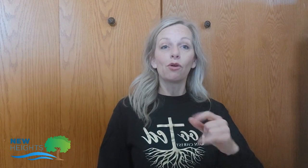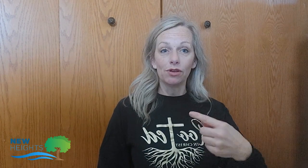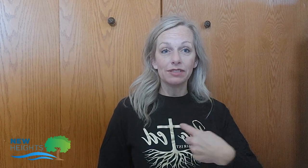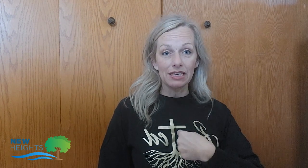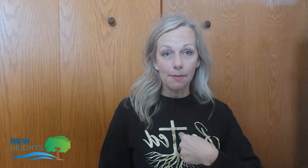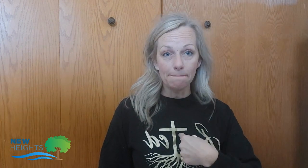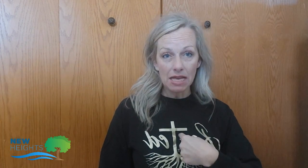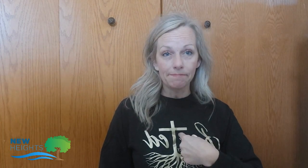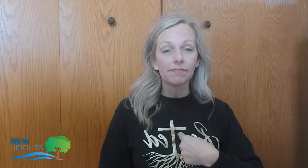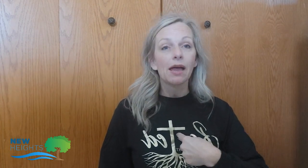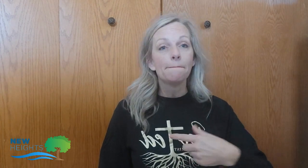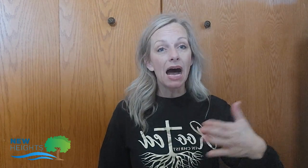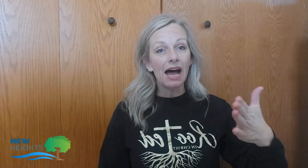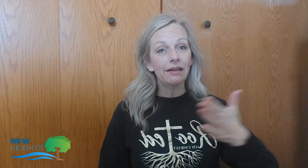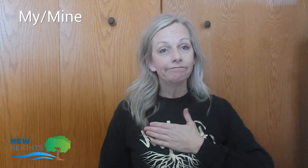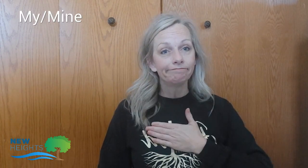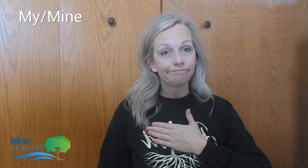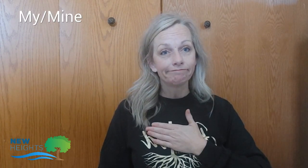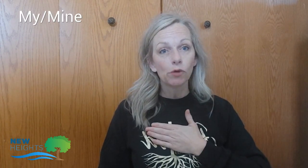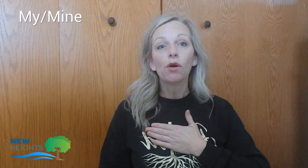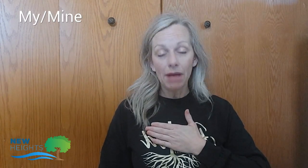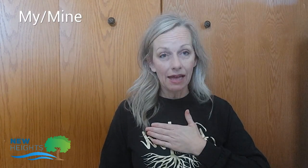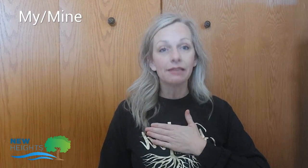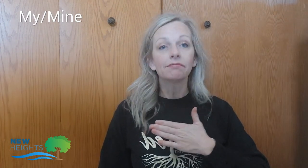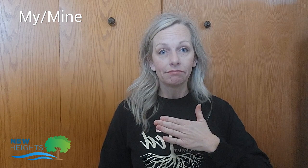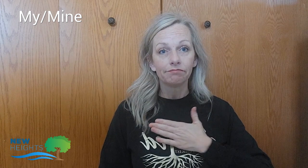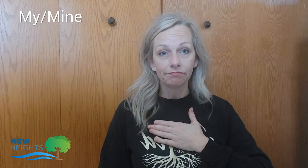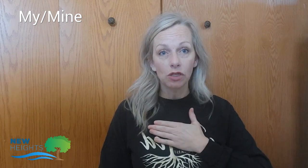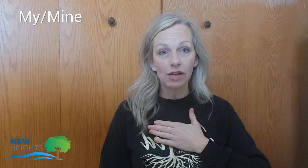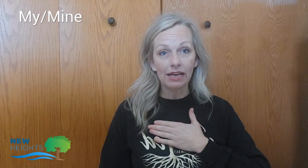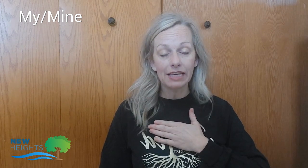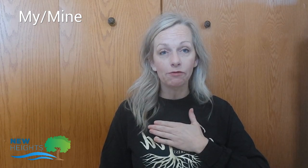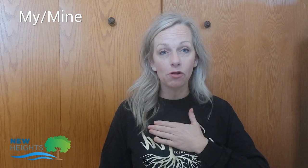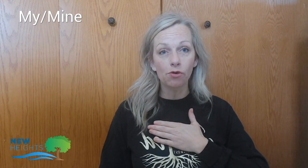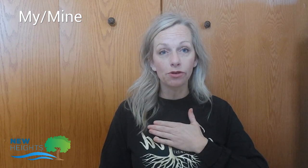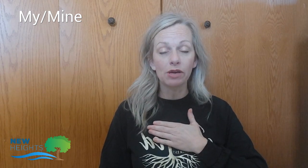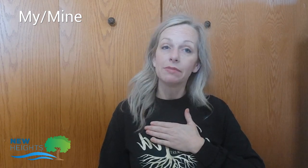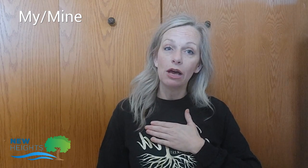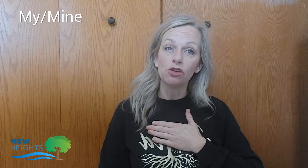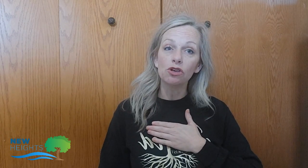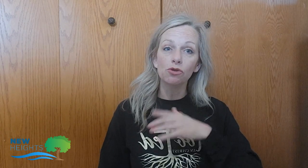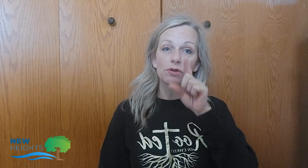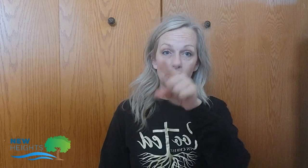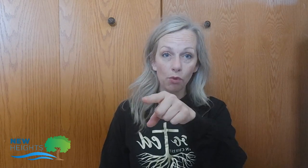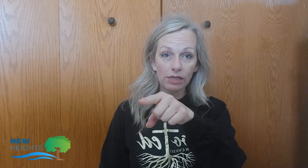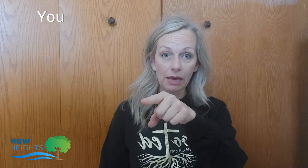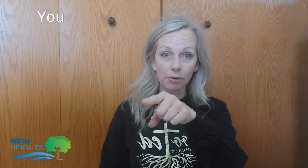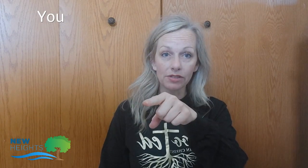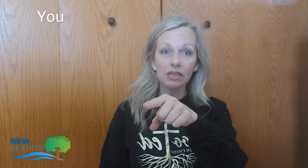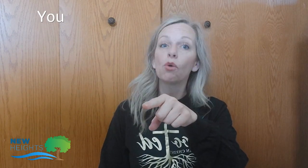or you'll see me. My or mine, you kind of take full ownership. Now you is you point to that person,